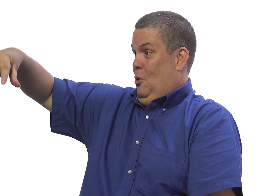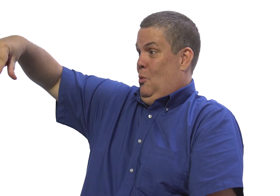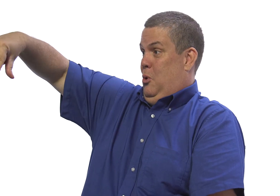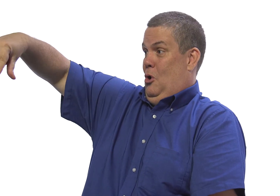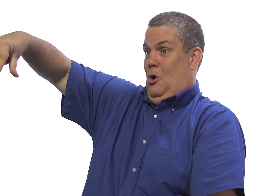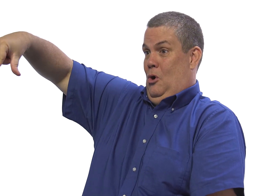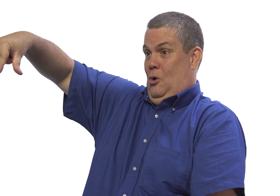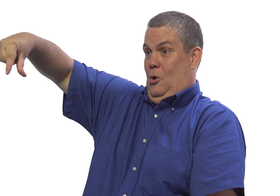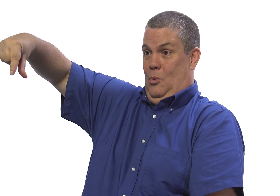Q.